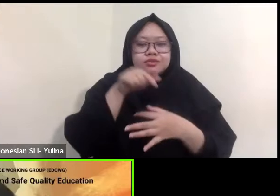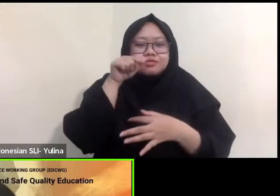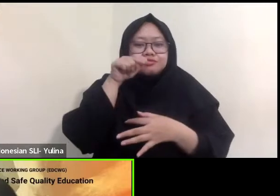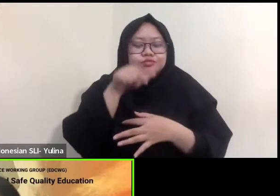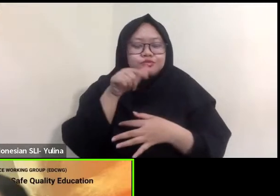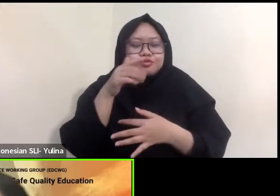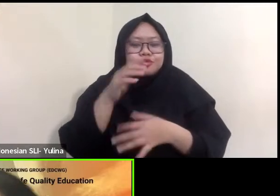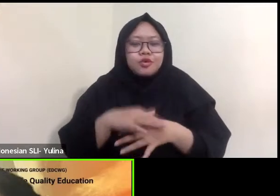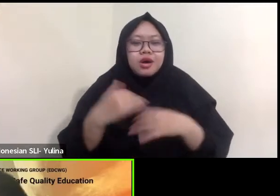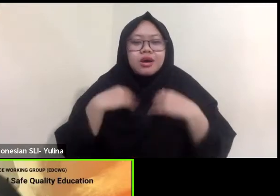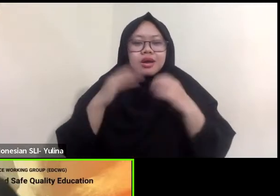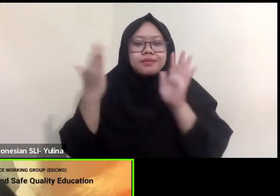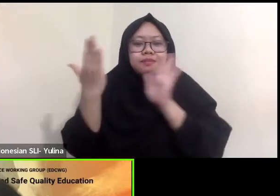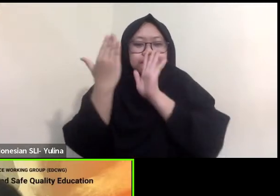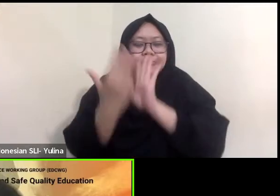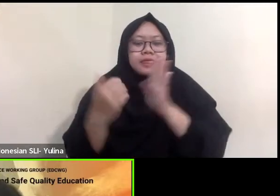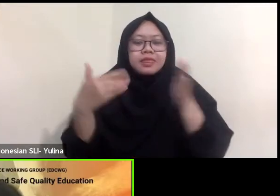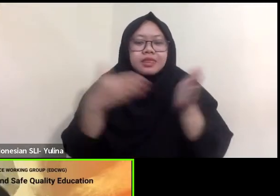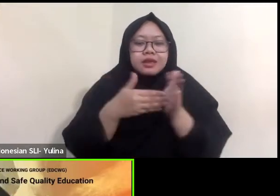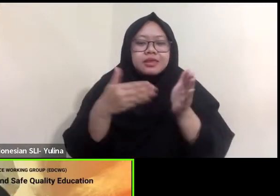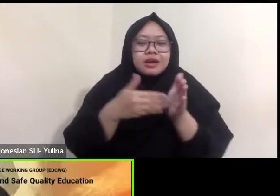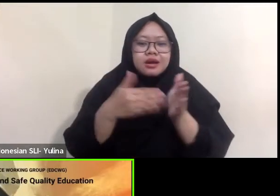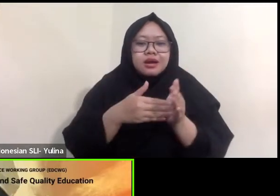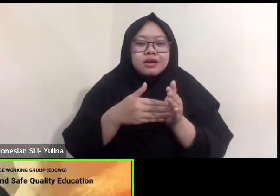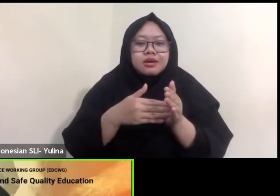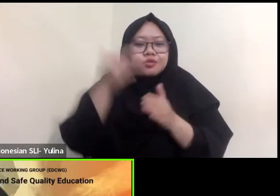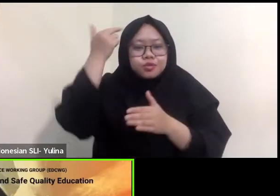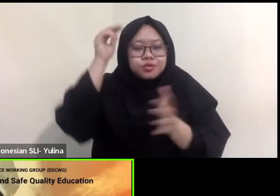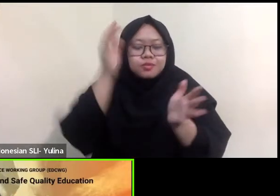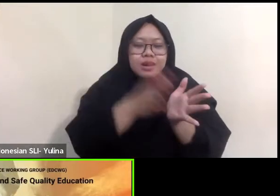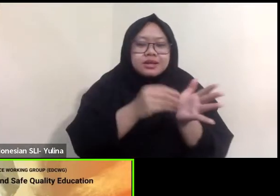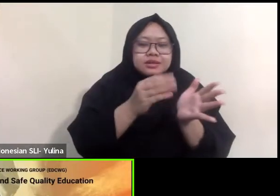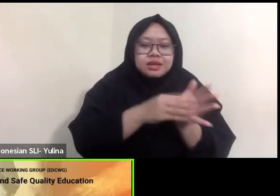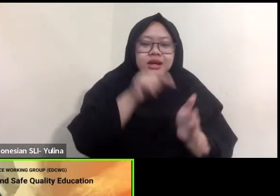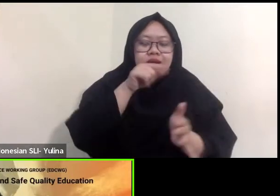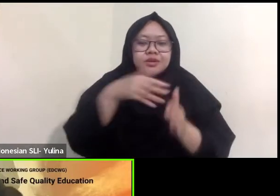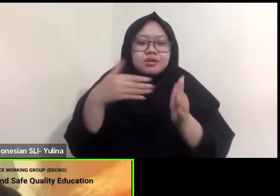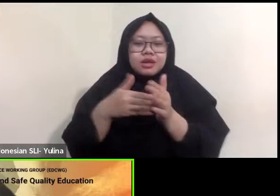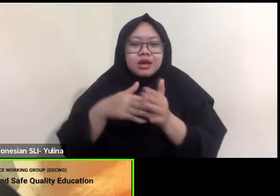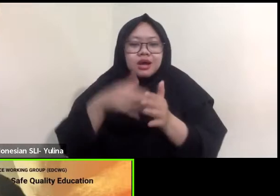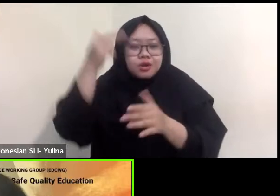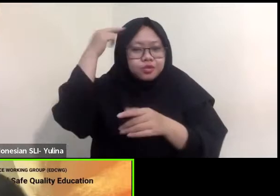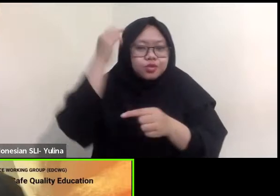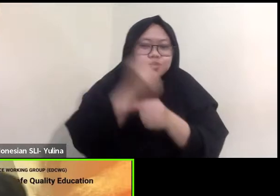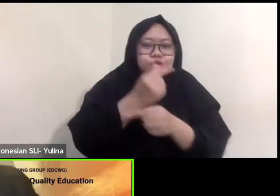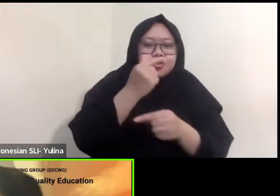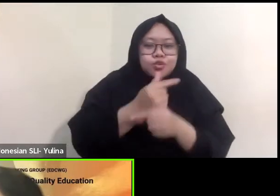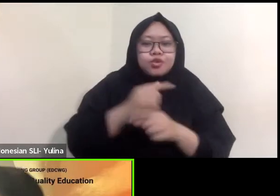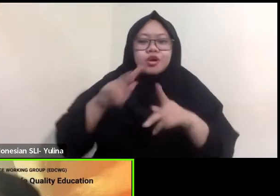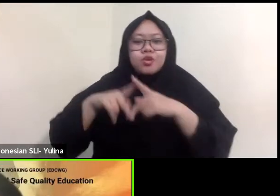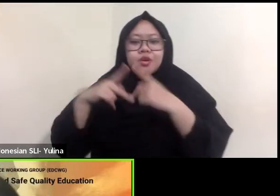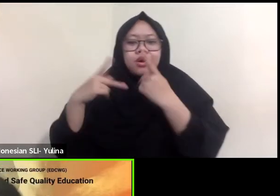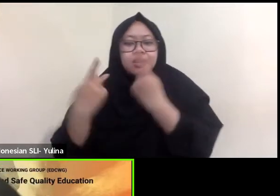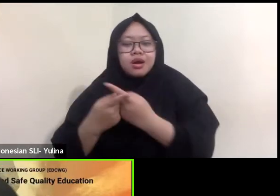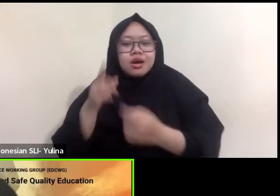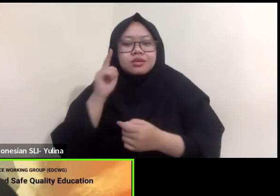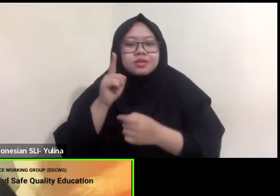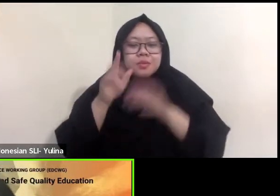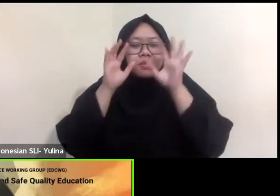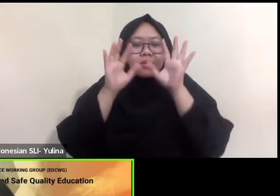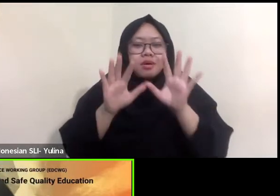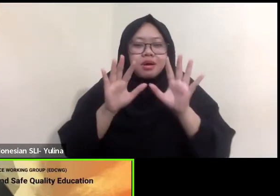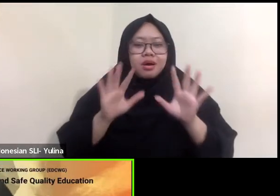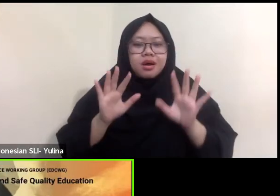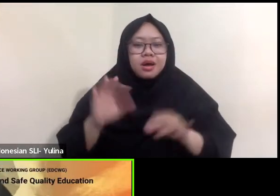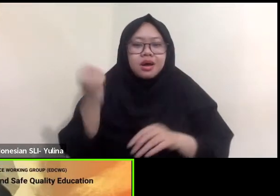with online learning itself, right? And it's also a challenge for teachers as well as families, as many of them may not be able to keep up the